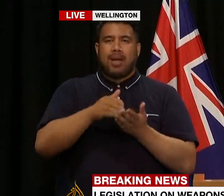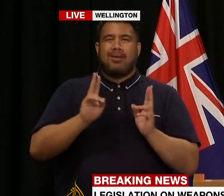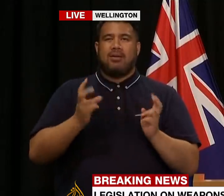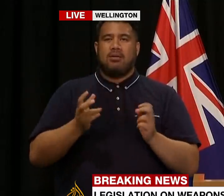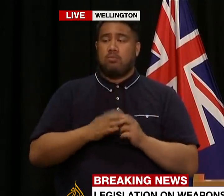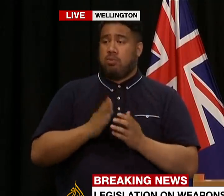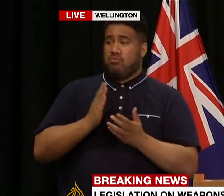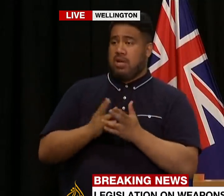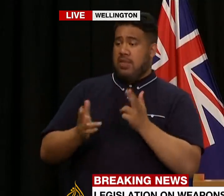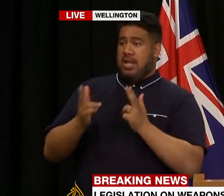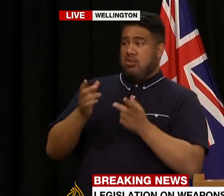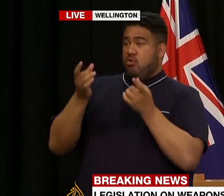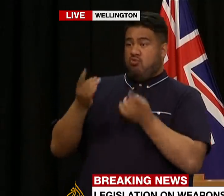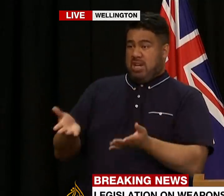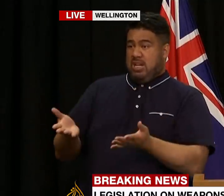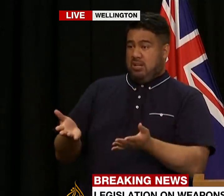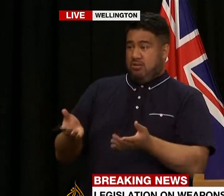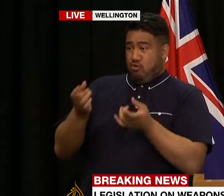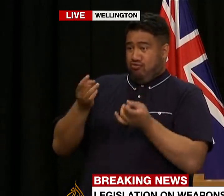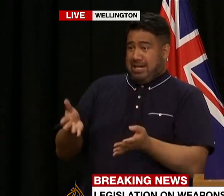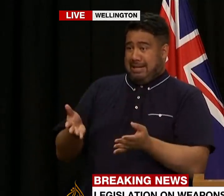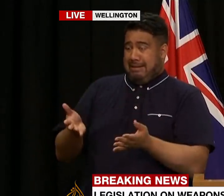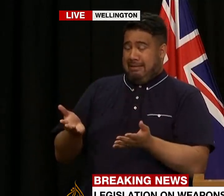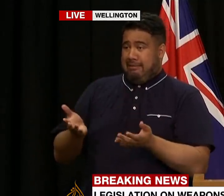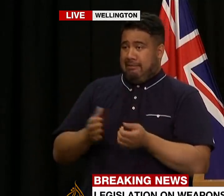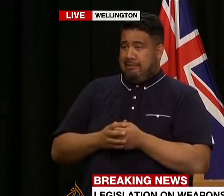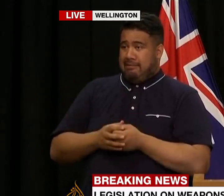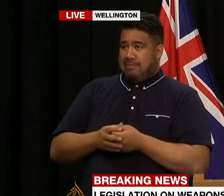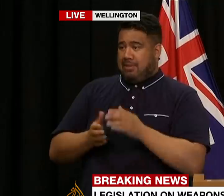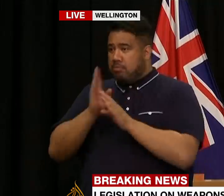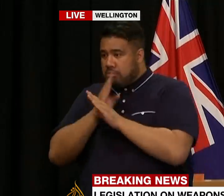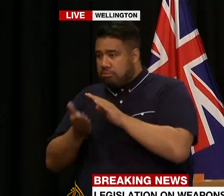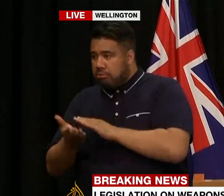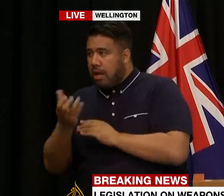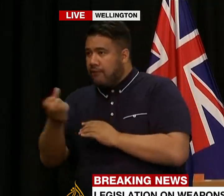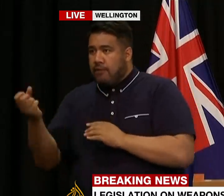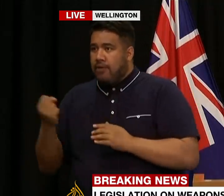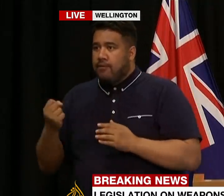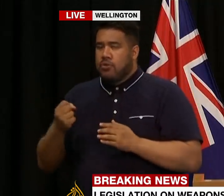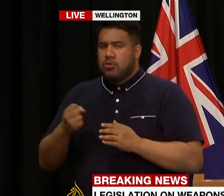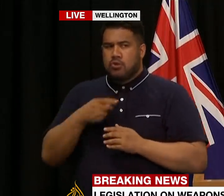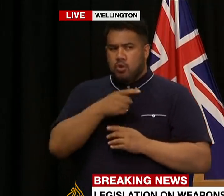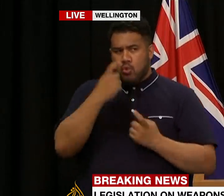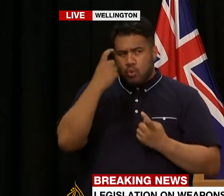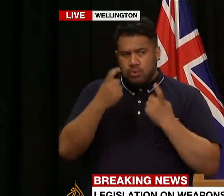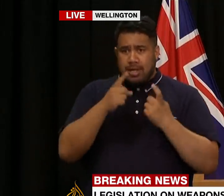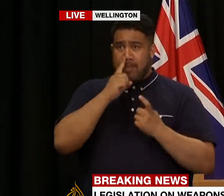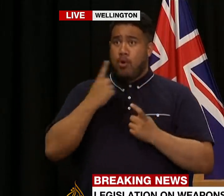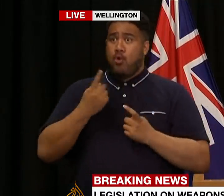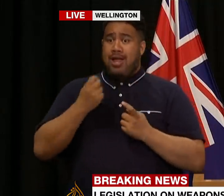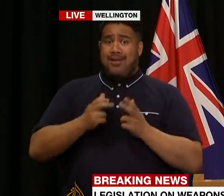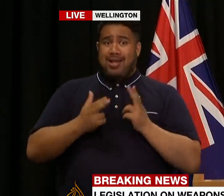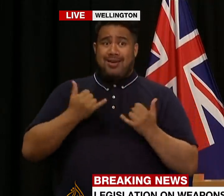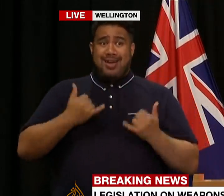already aren't on the radar, Barry. So you're not concerned that people who do possess these guns